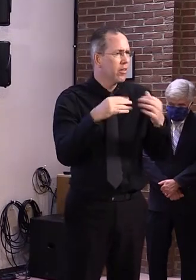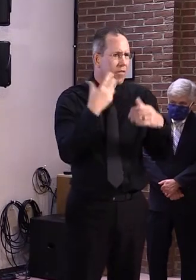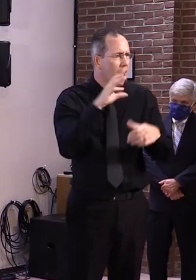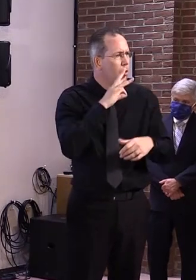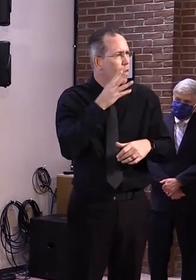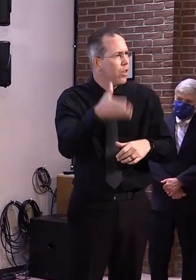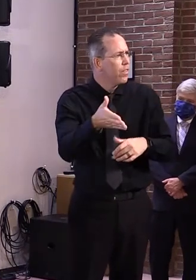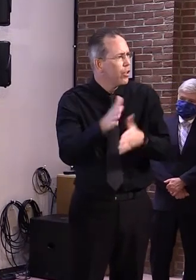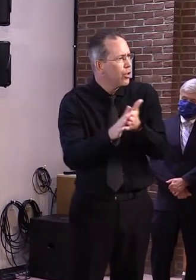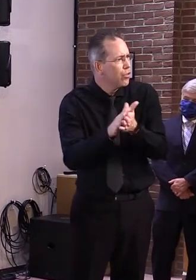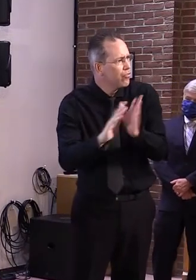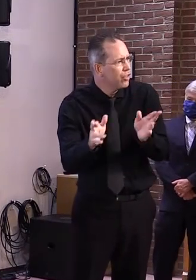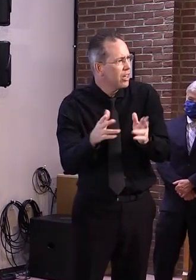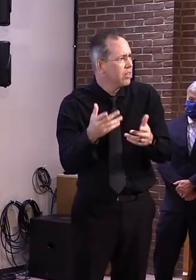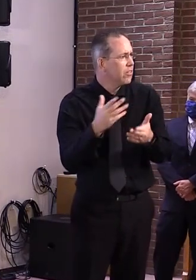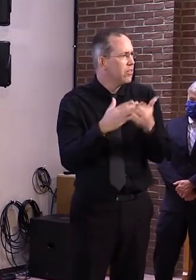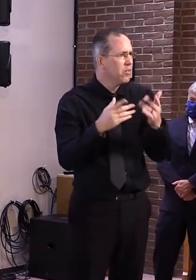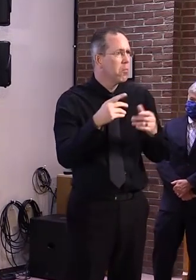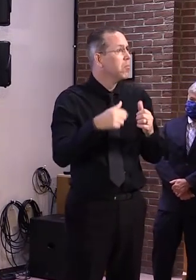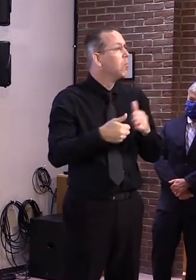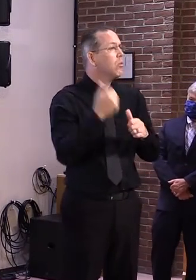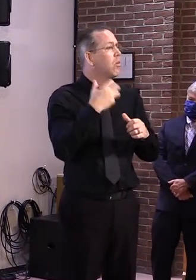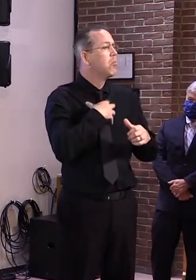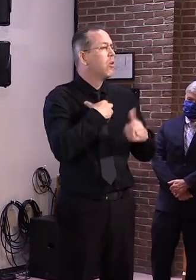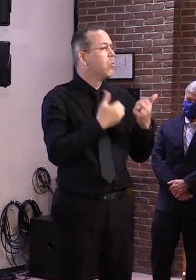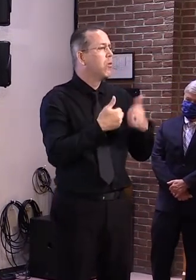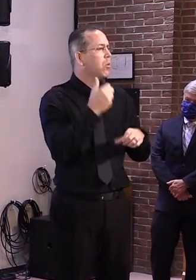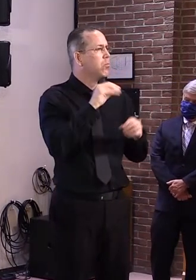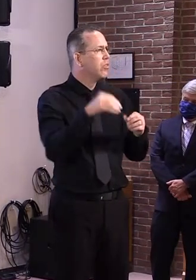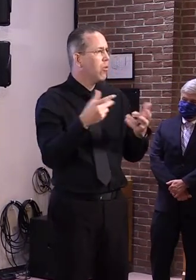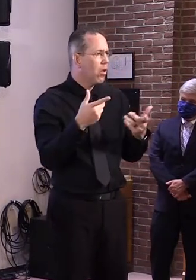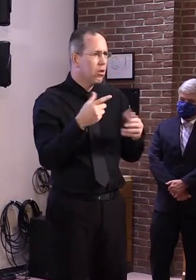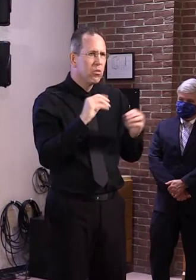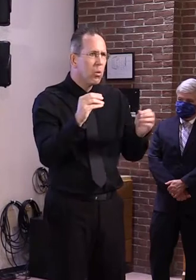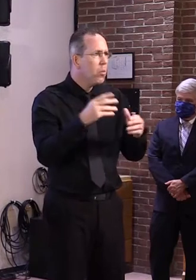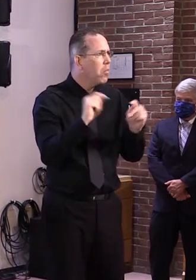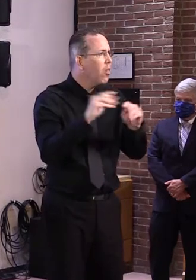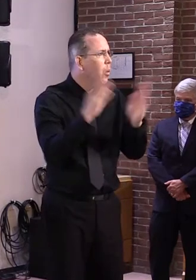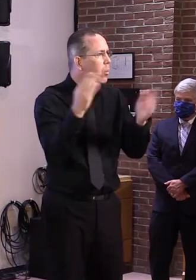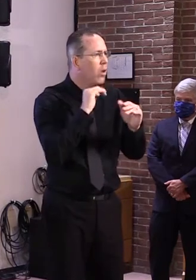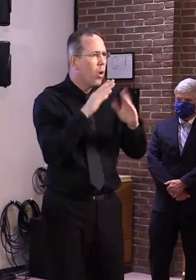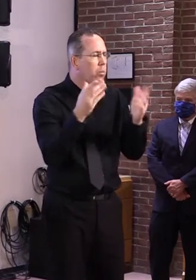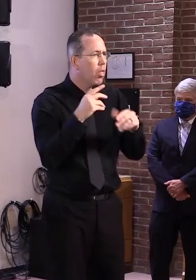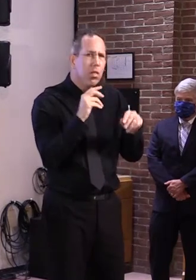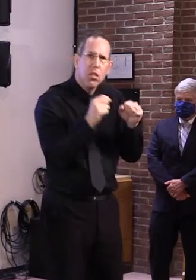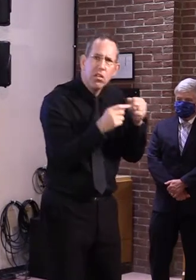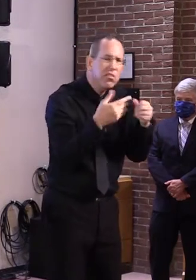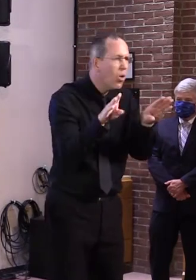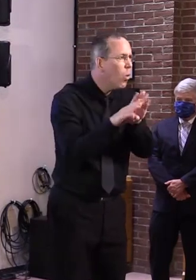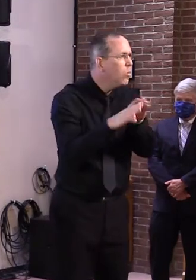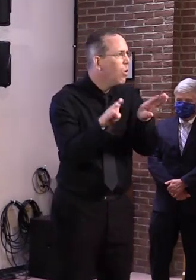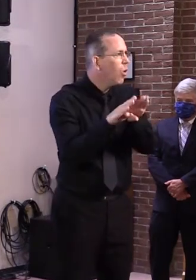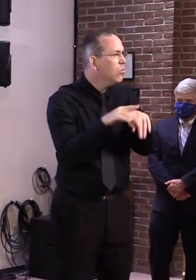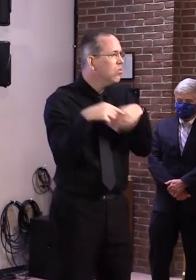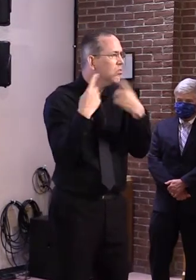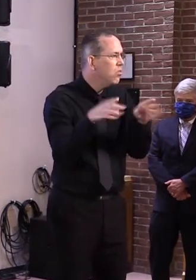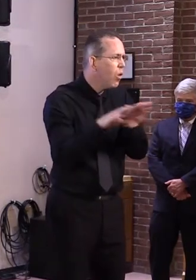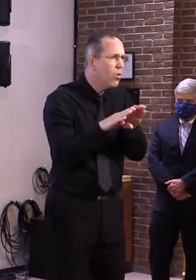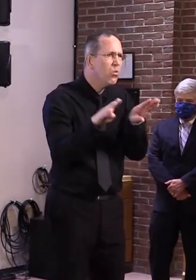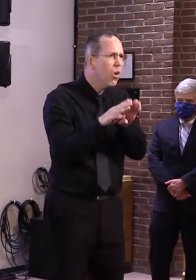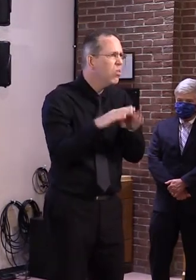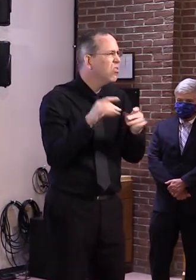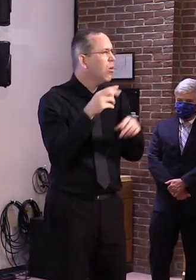I hear from everybody up here is about the rest areas. Yeah, Steve, instead of Dr. Levine, I think he would agree